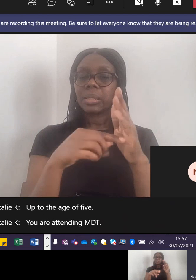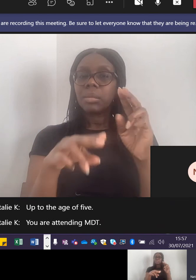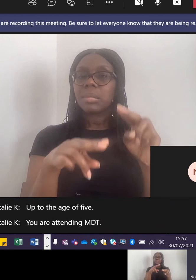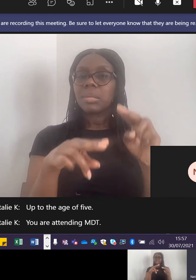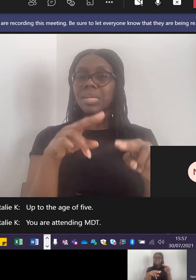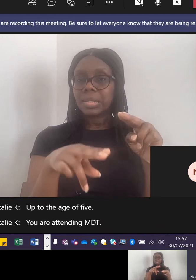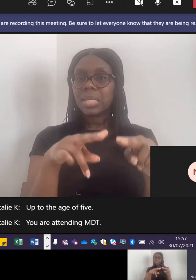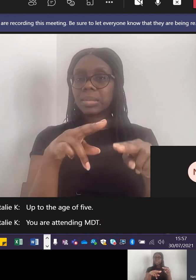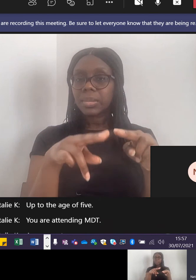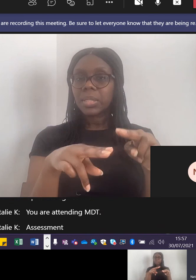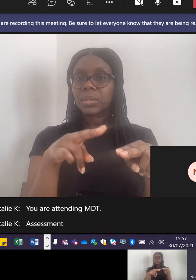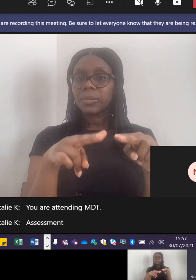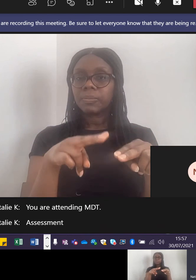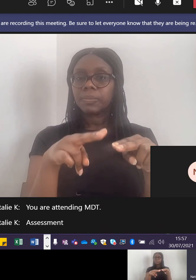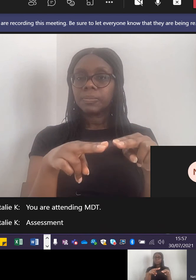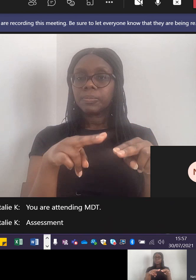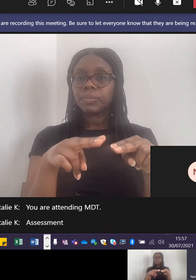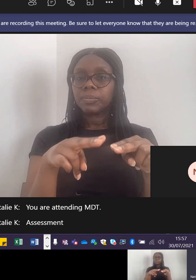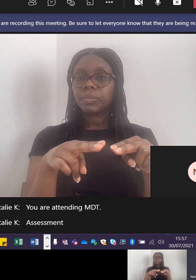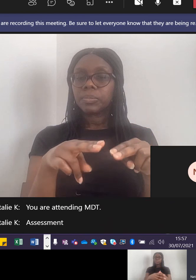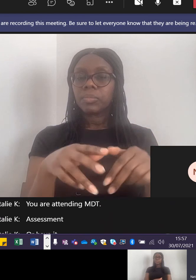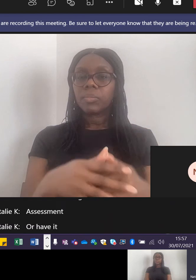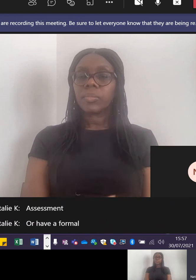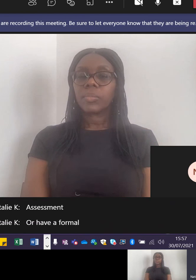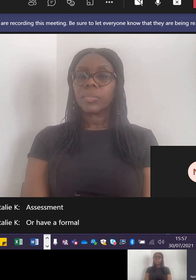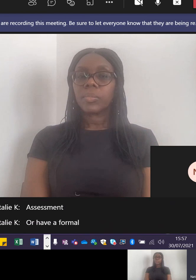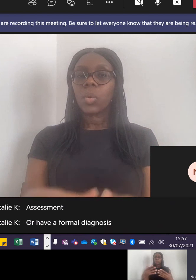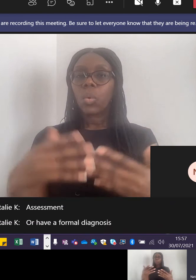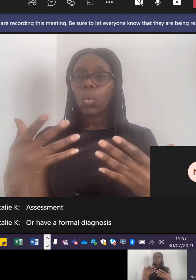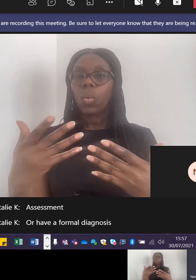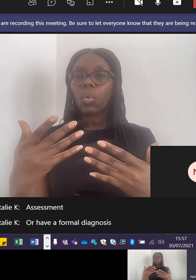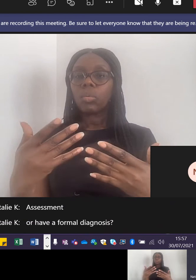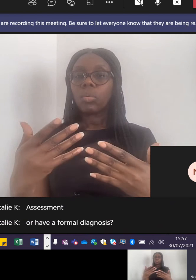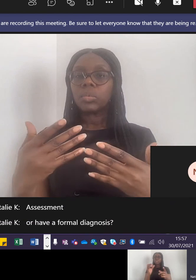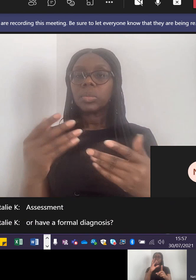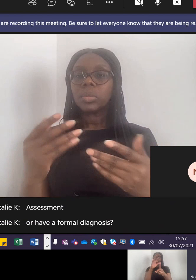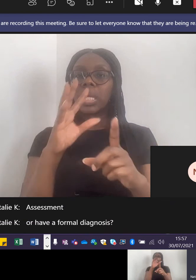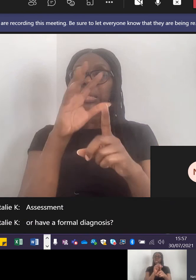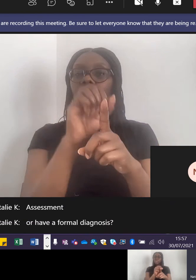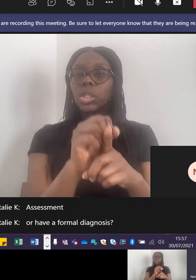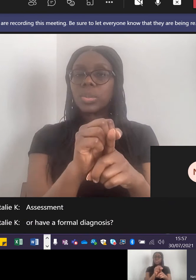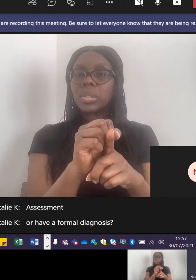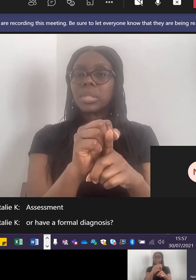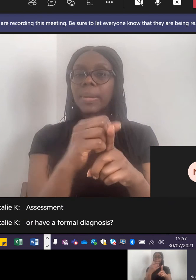assessment or have a formal diagnosis.